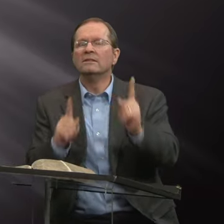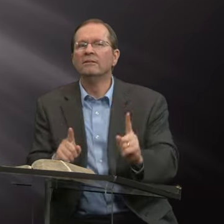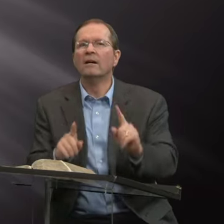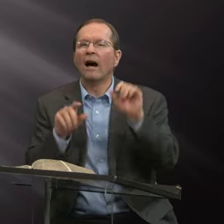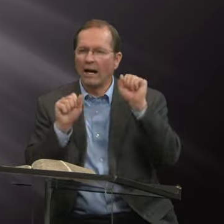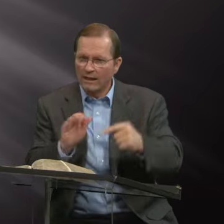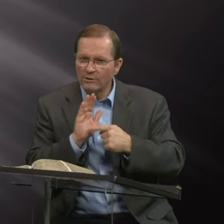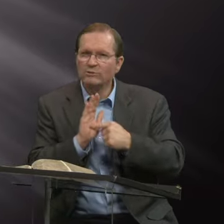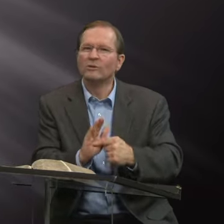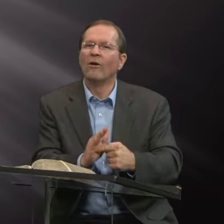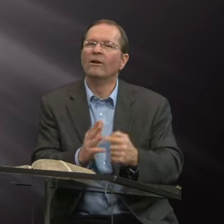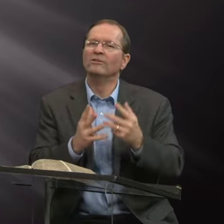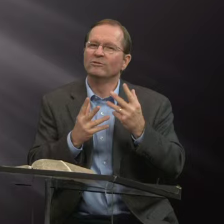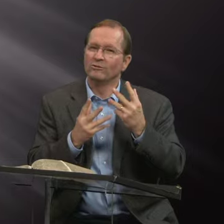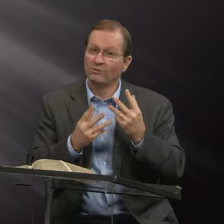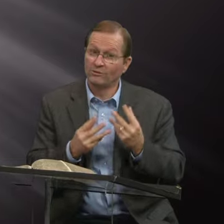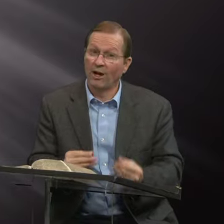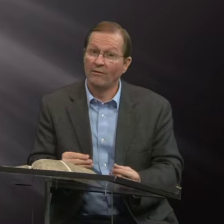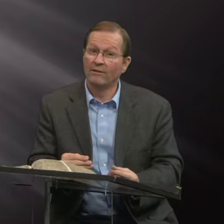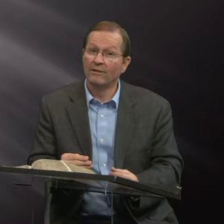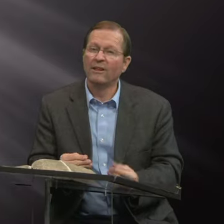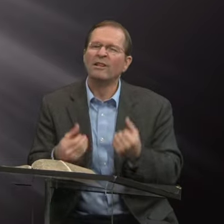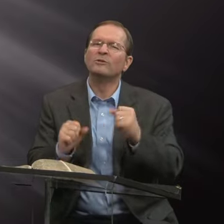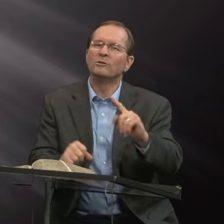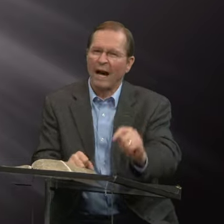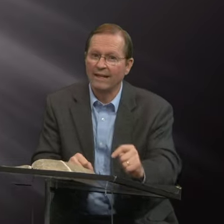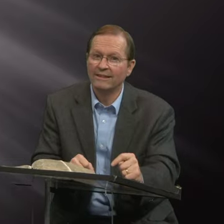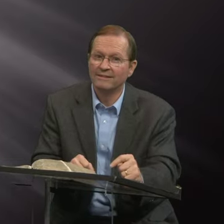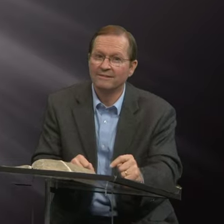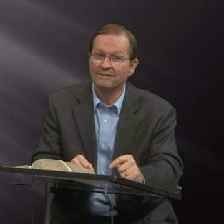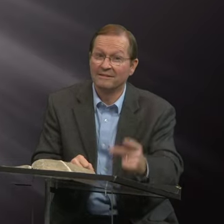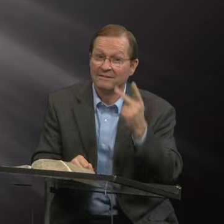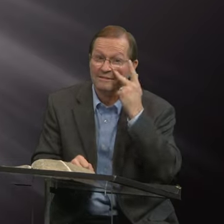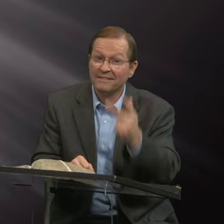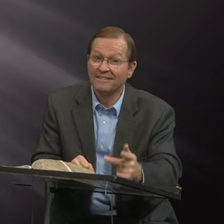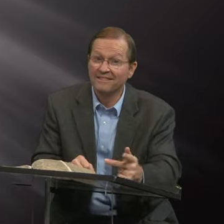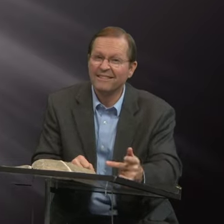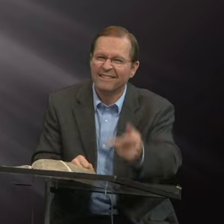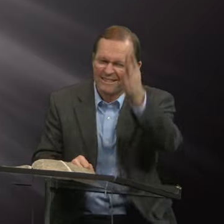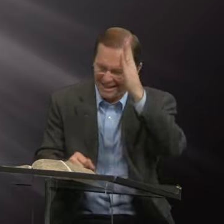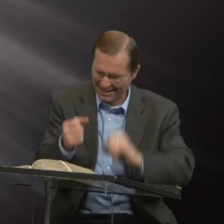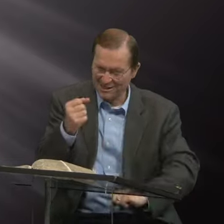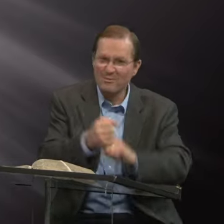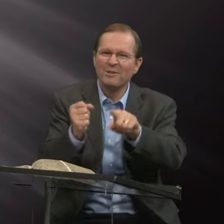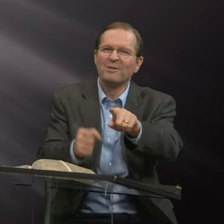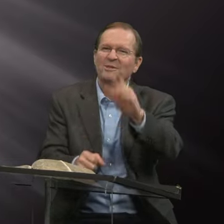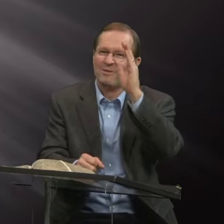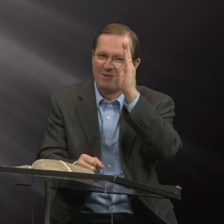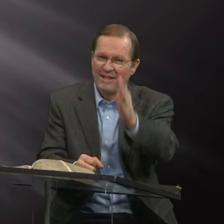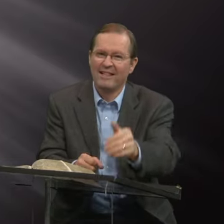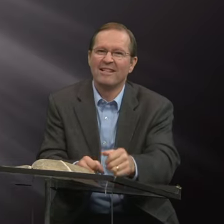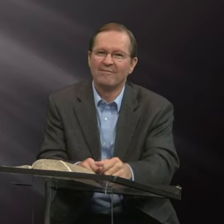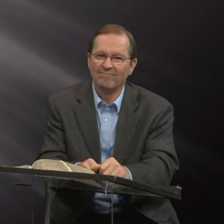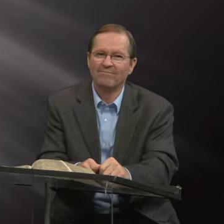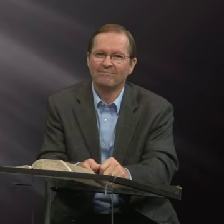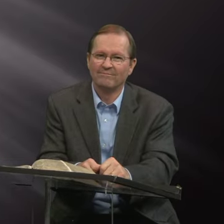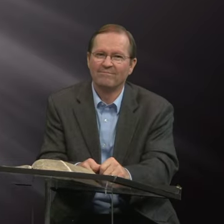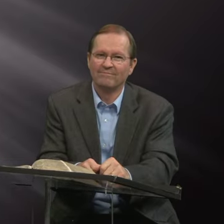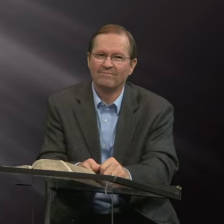to practice, to show something different, to show a heart of kindness. Try that. You'll see. God will help you do it.